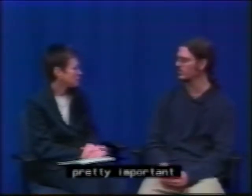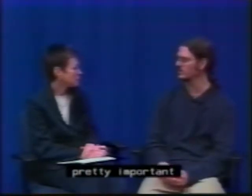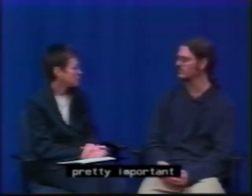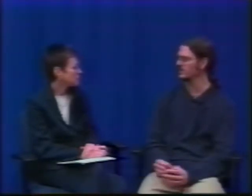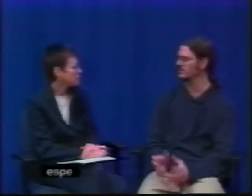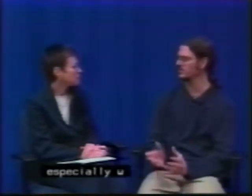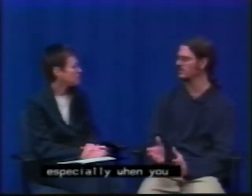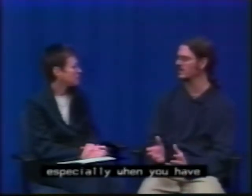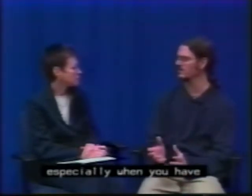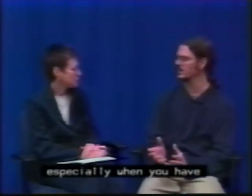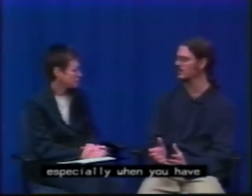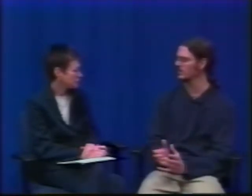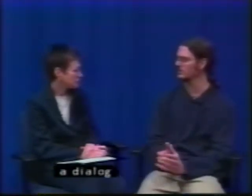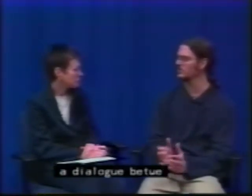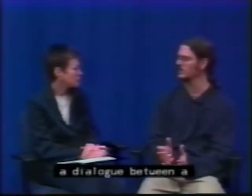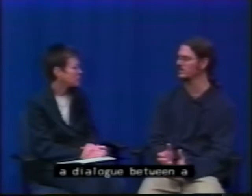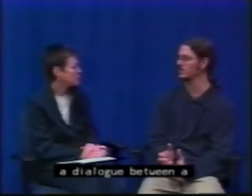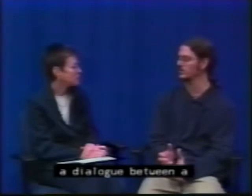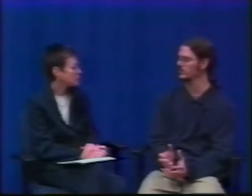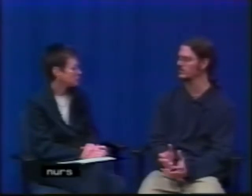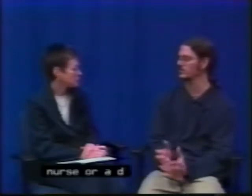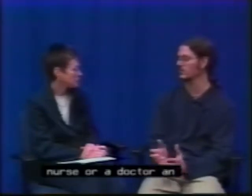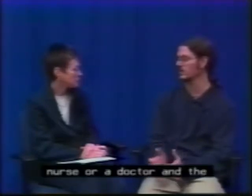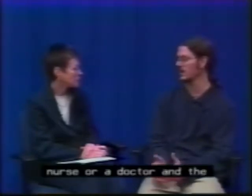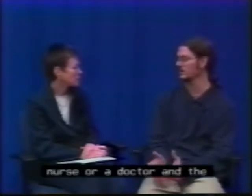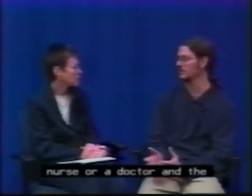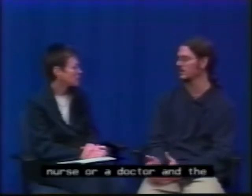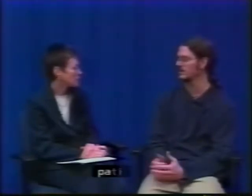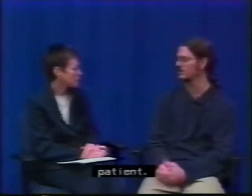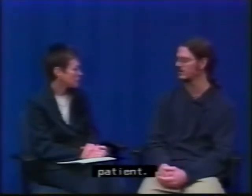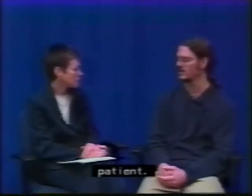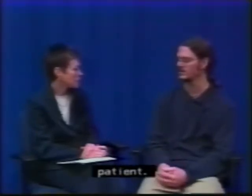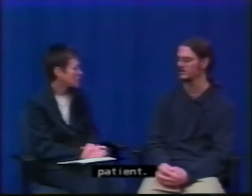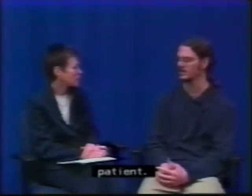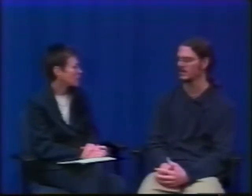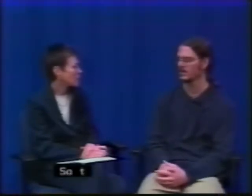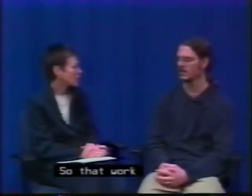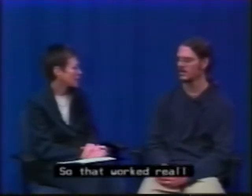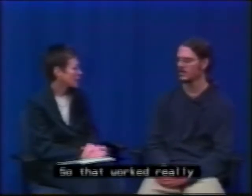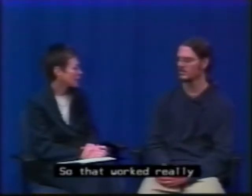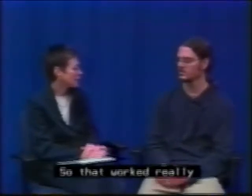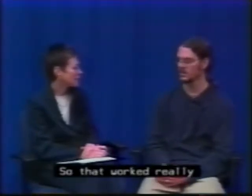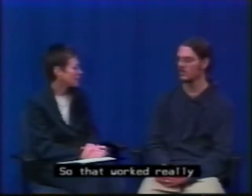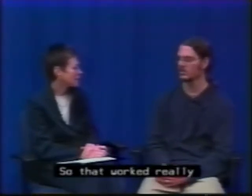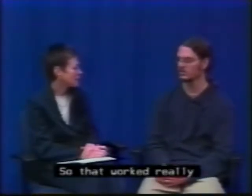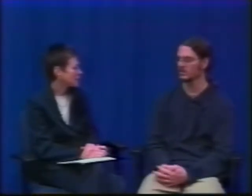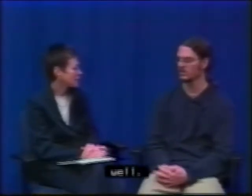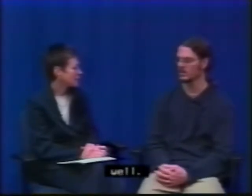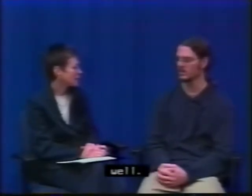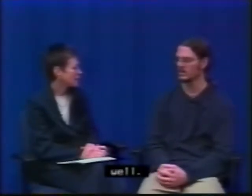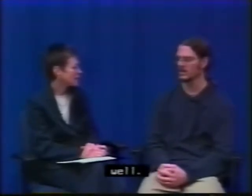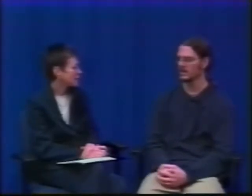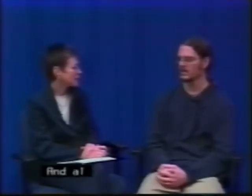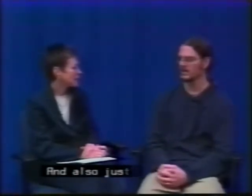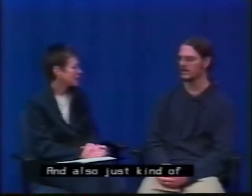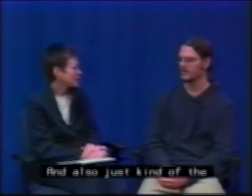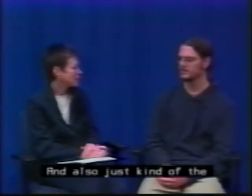important, especially whenever you have the dialogue between a nurse or a doctor and the patient. So that worked really well.